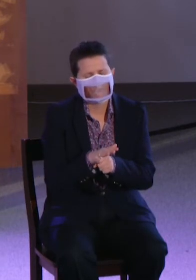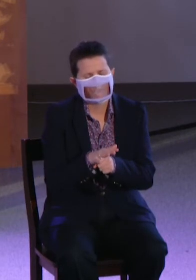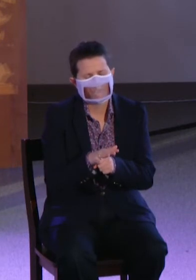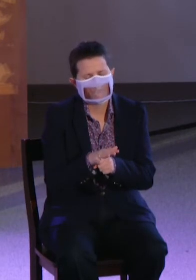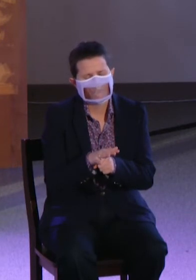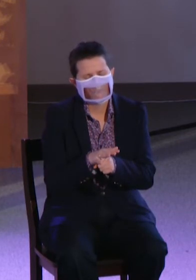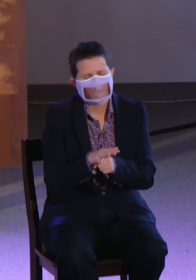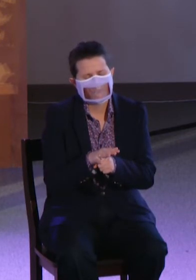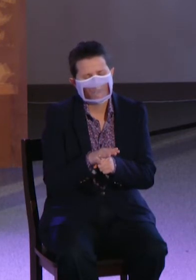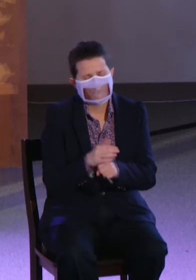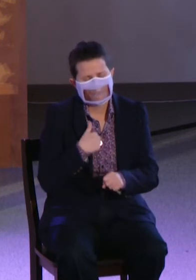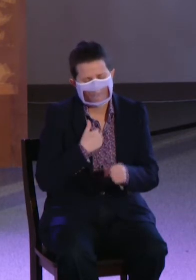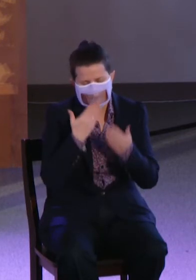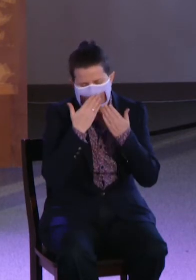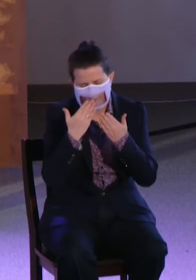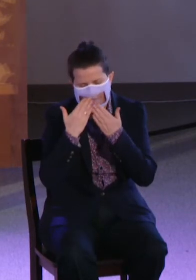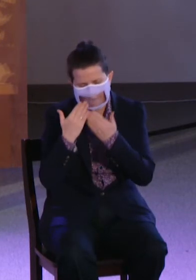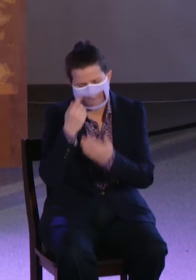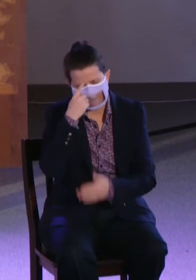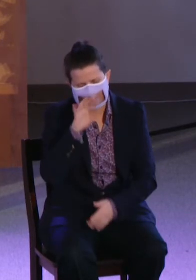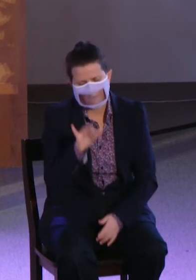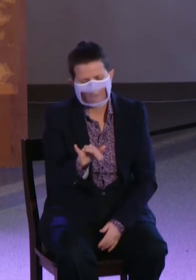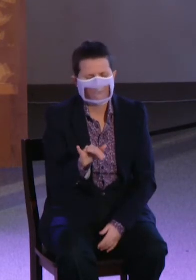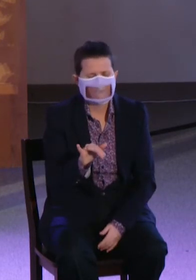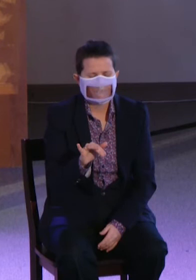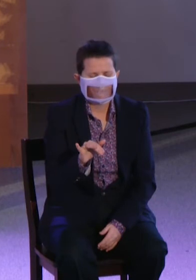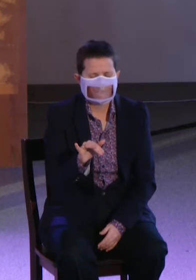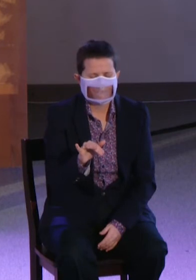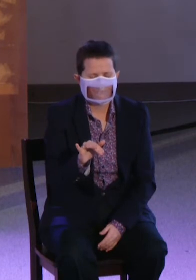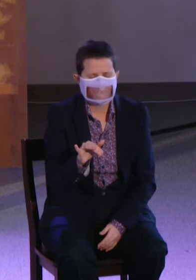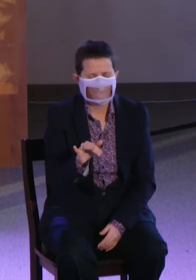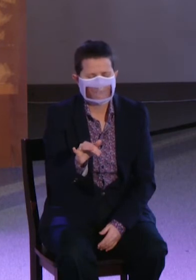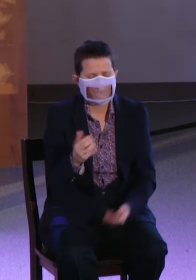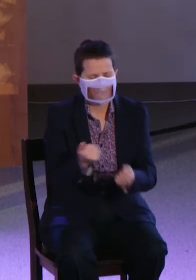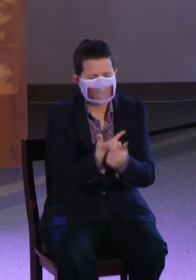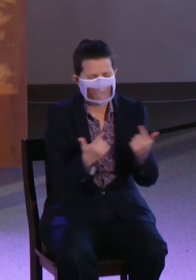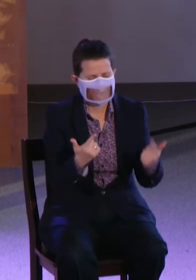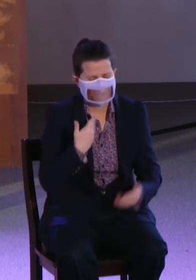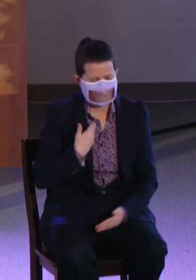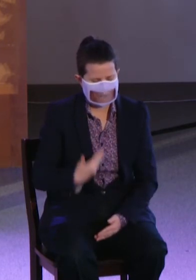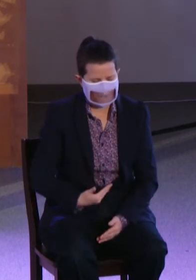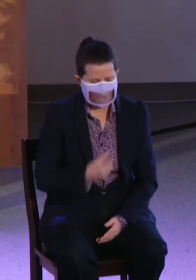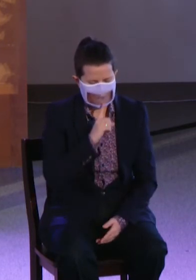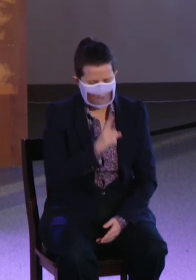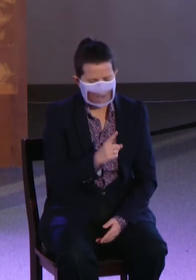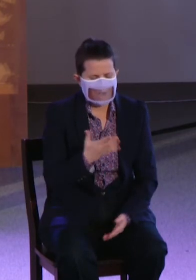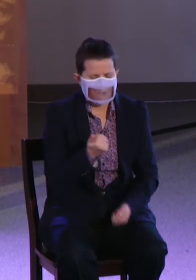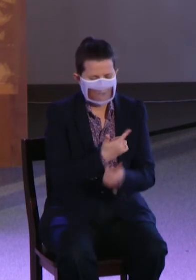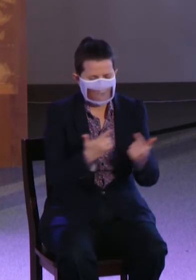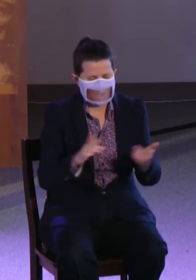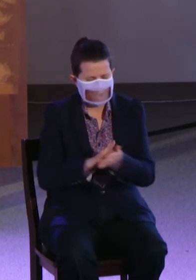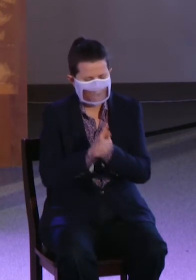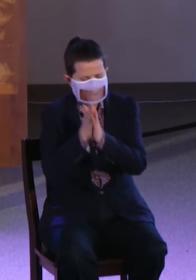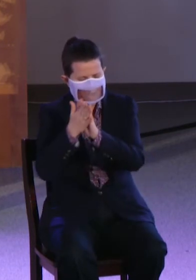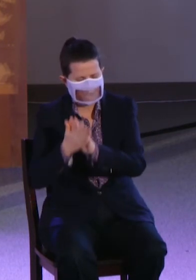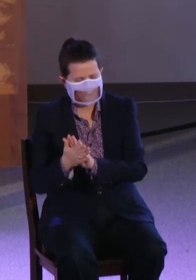and all that we are and all that we are still becoming. And we say, thank you, God. Thank you.